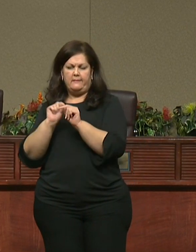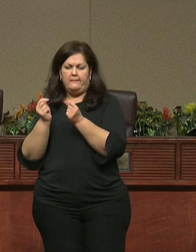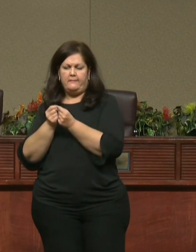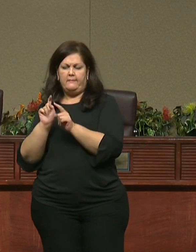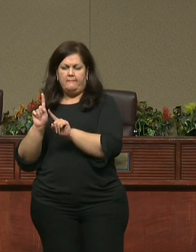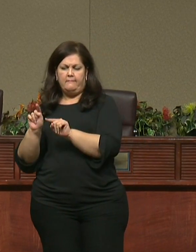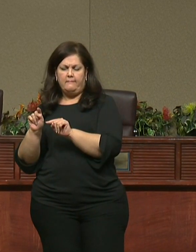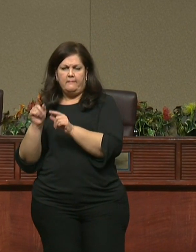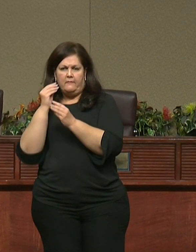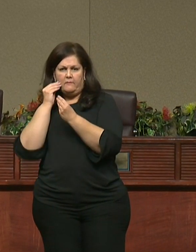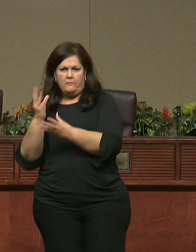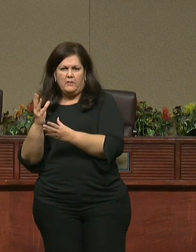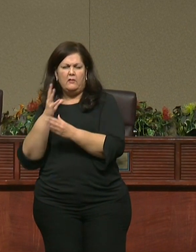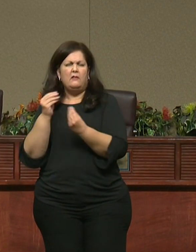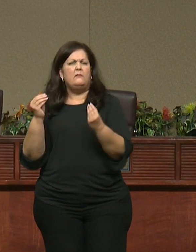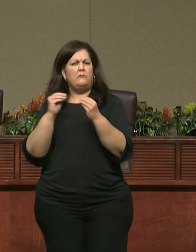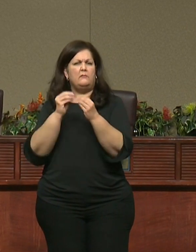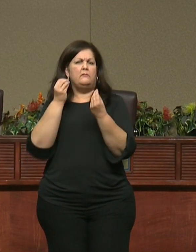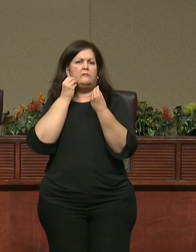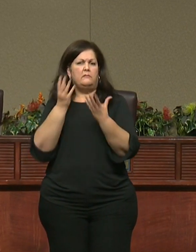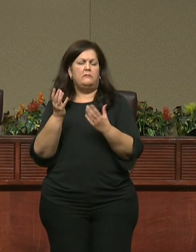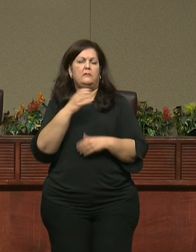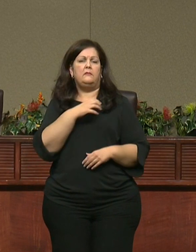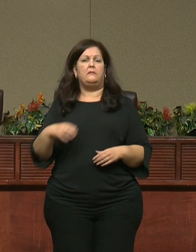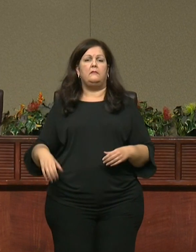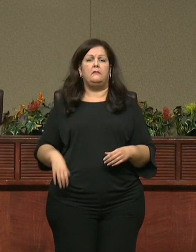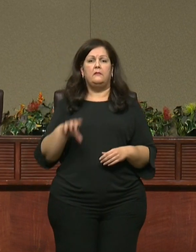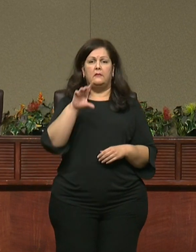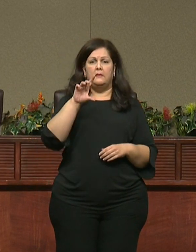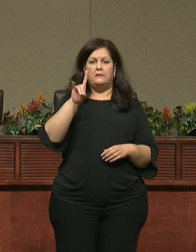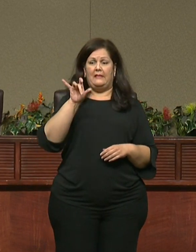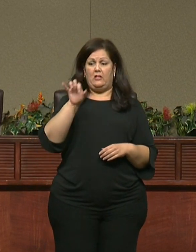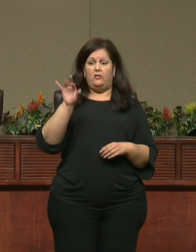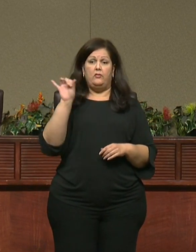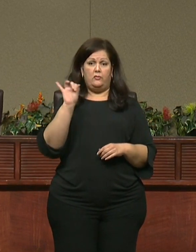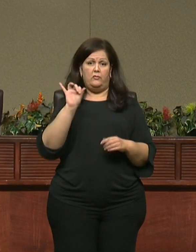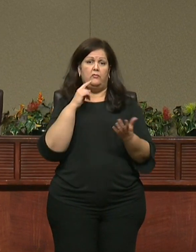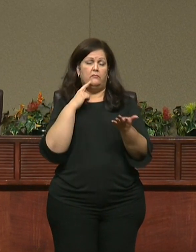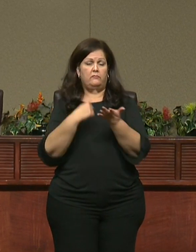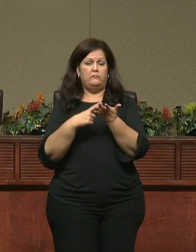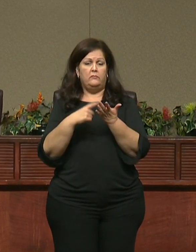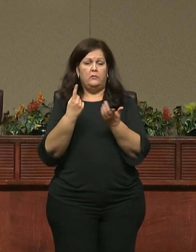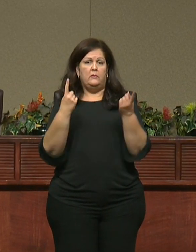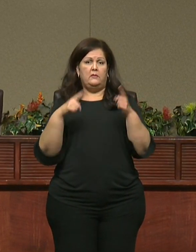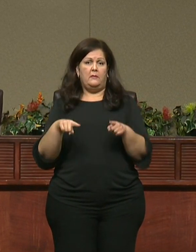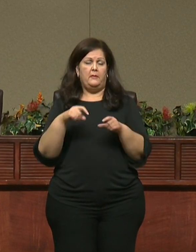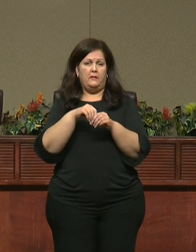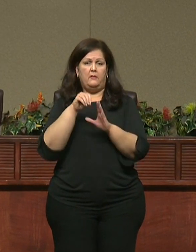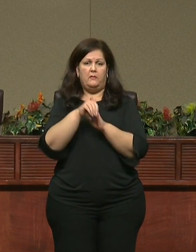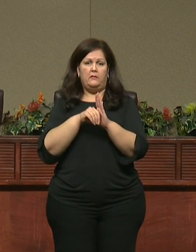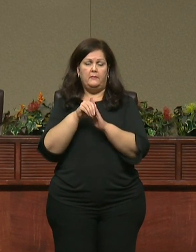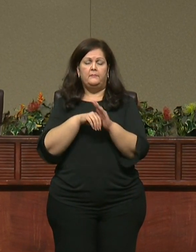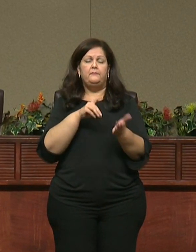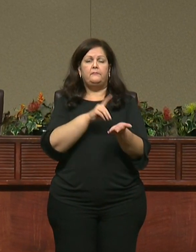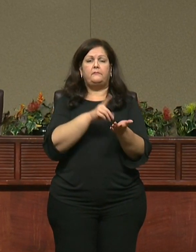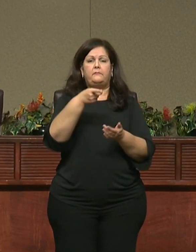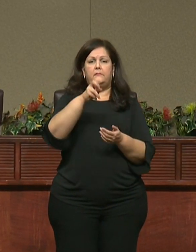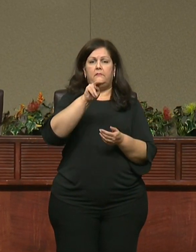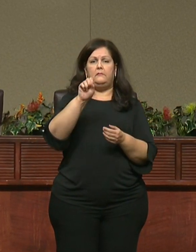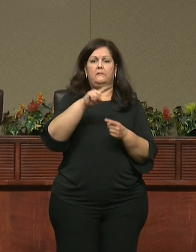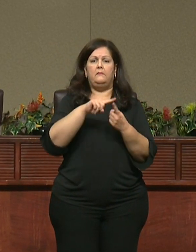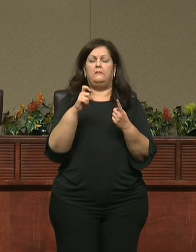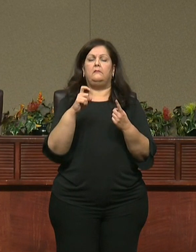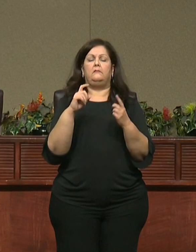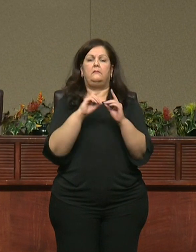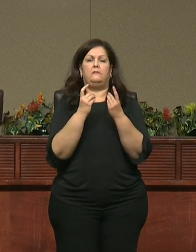more details. Orlando Mayor Buddy Dyer is also here to discuss what is taking place in the city of Orlando. Dr. Raul Pino from the Florida Department of Health in Orange County also